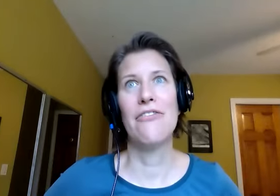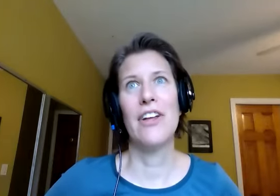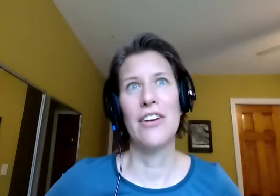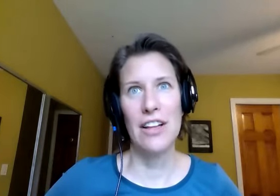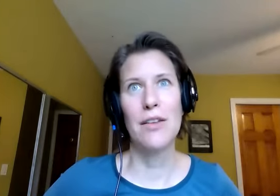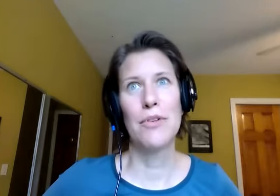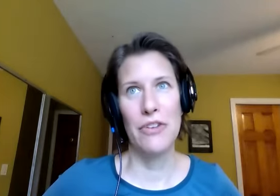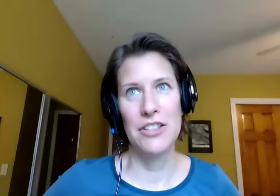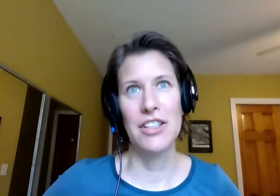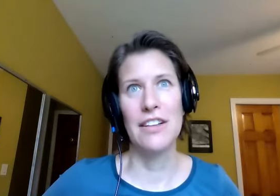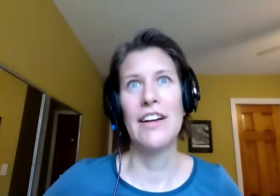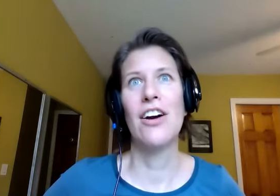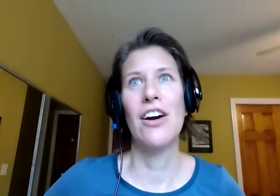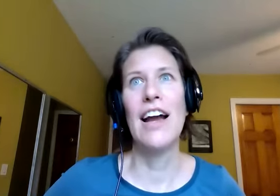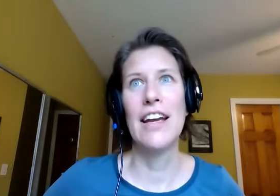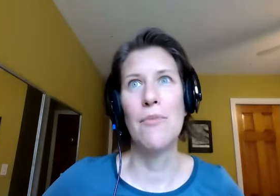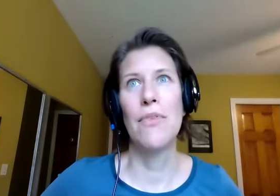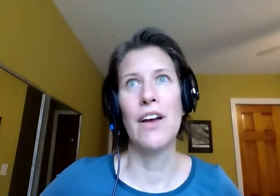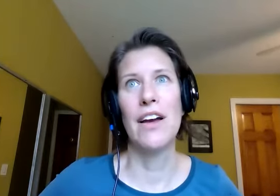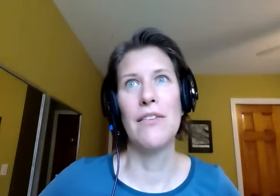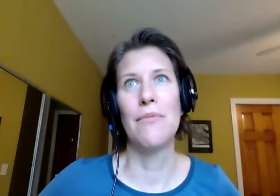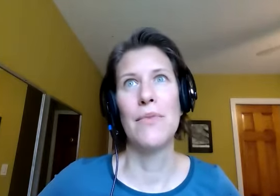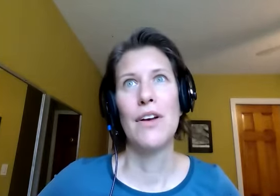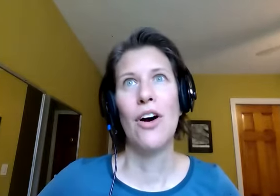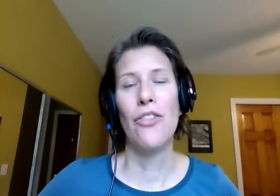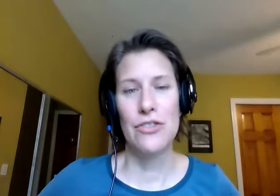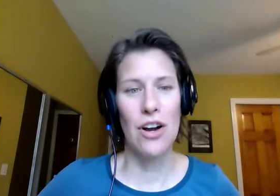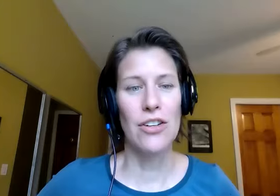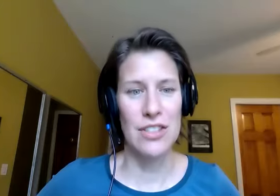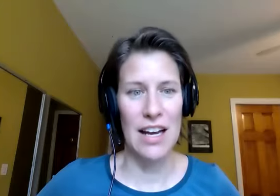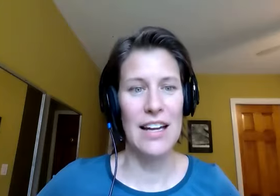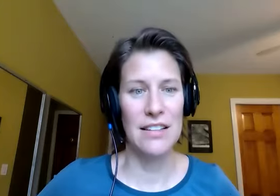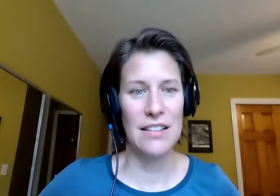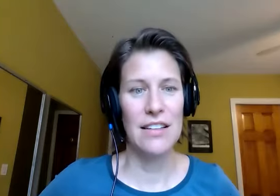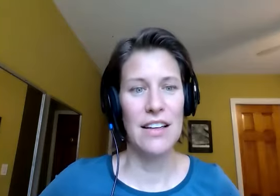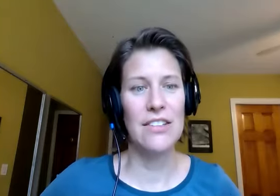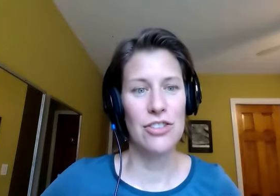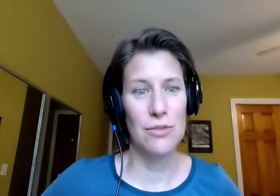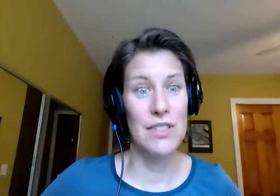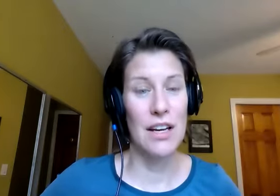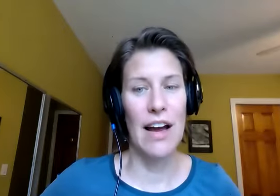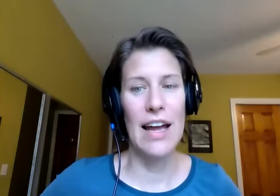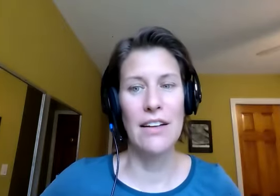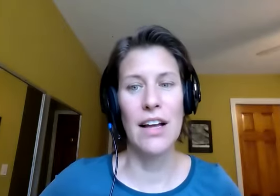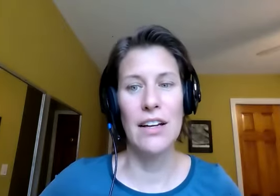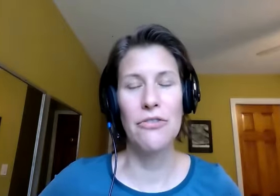that are in the profession, there, I am, um, on the stronger side in terms, uh, I had a lot of,